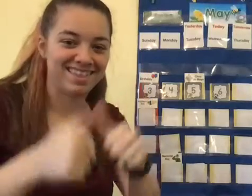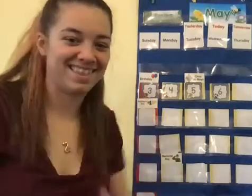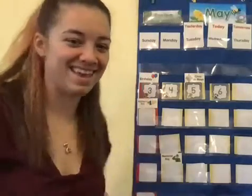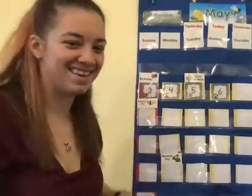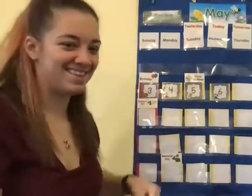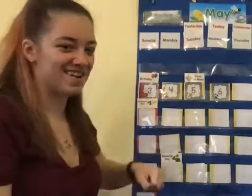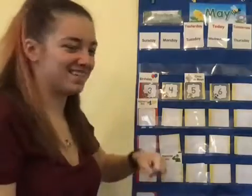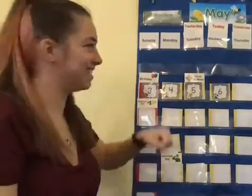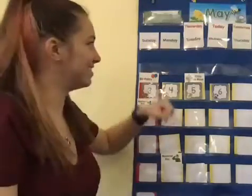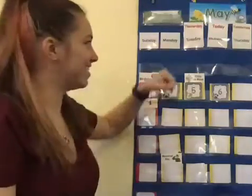Thank you. All right, let's get started.